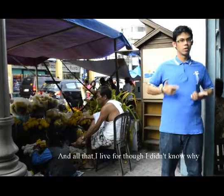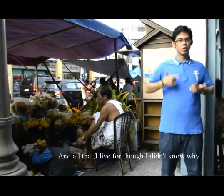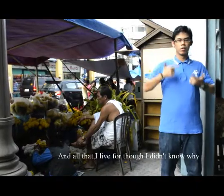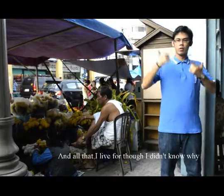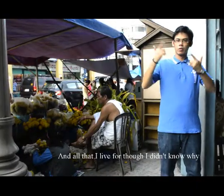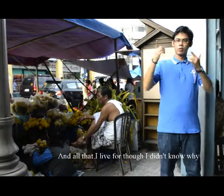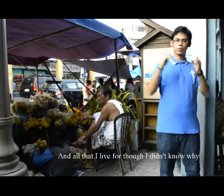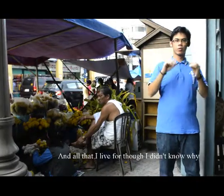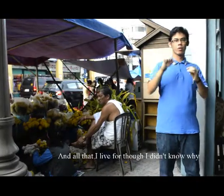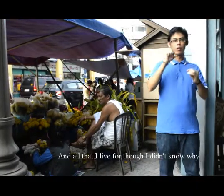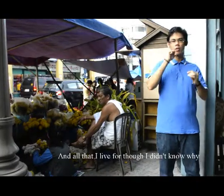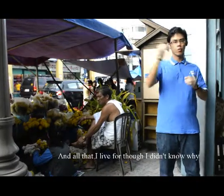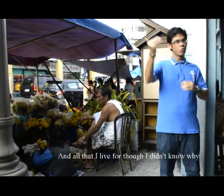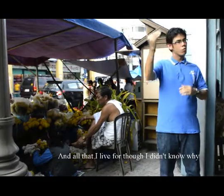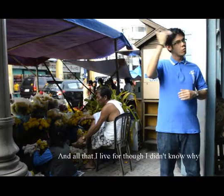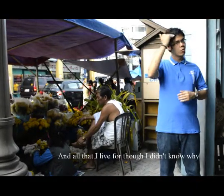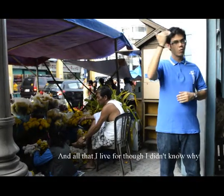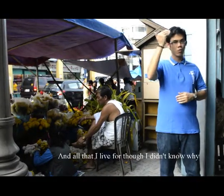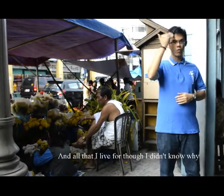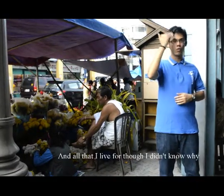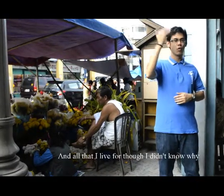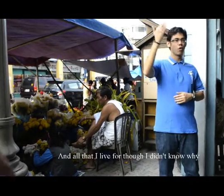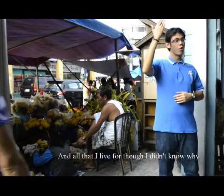for, though I didn't know why,